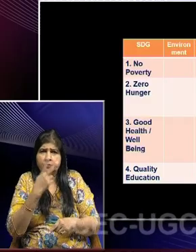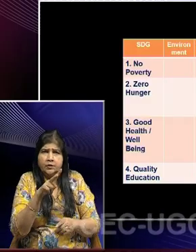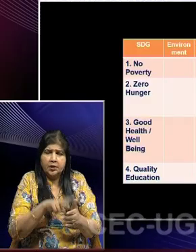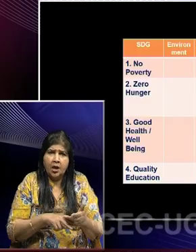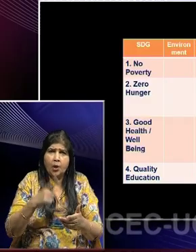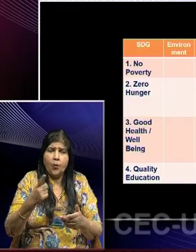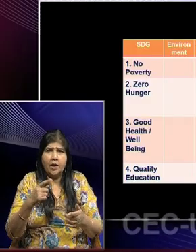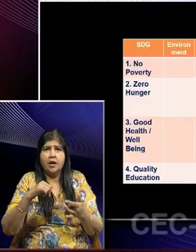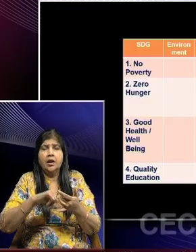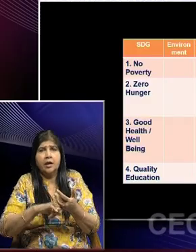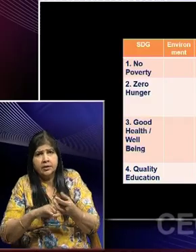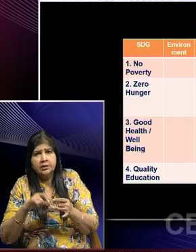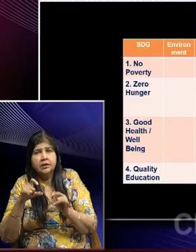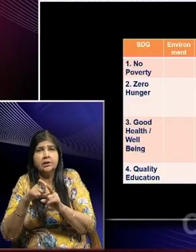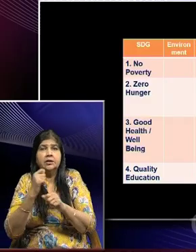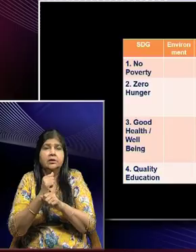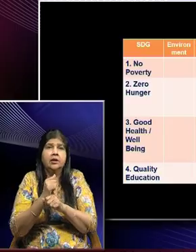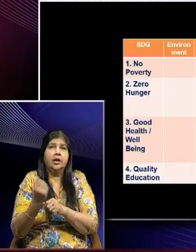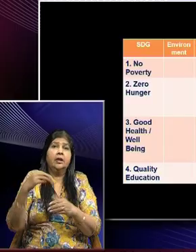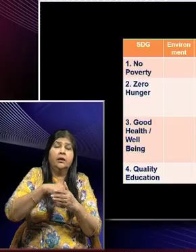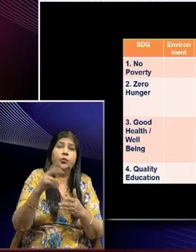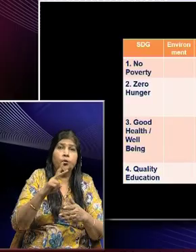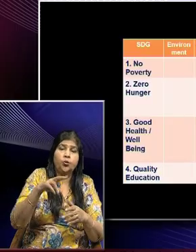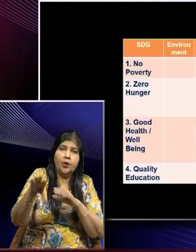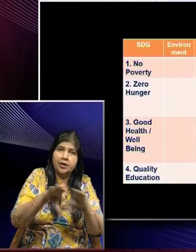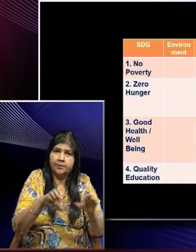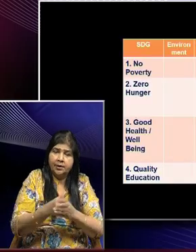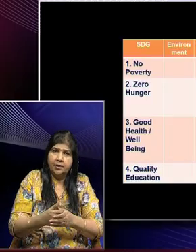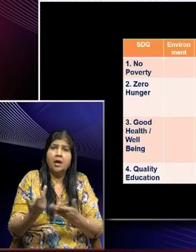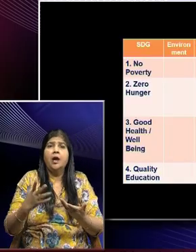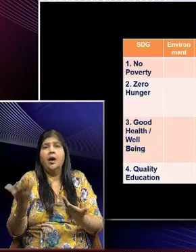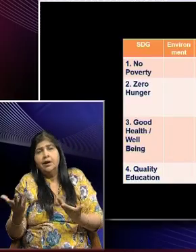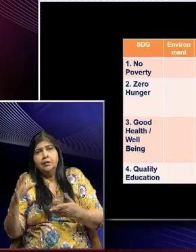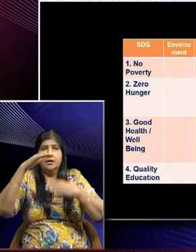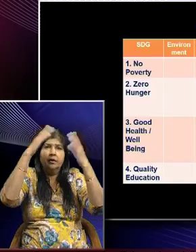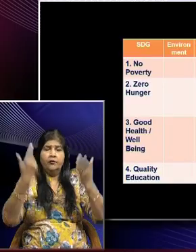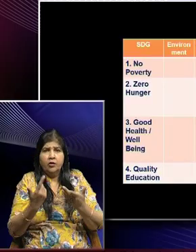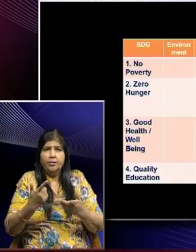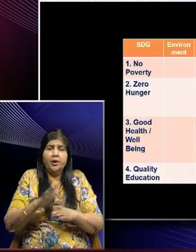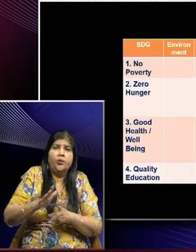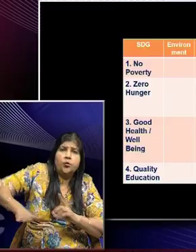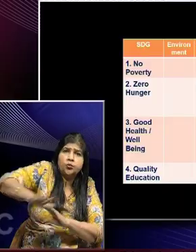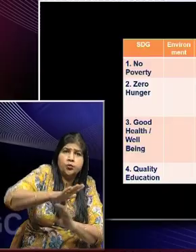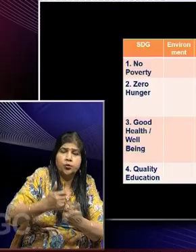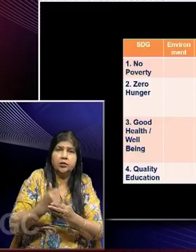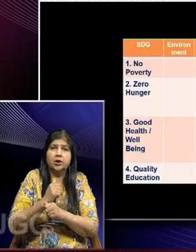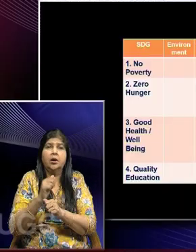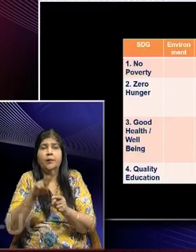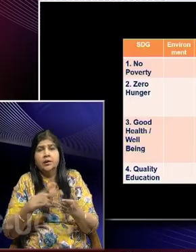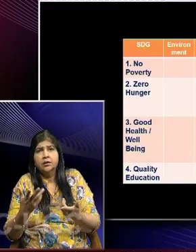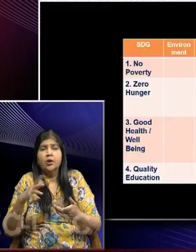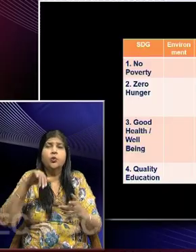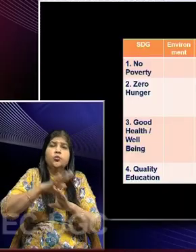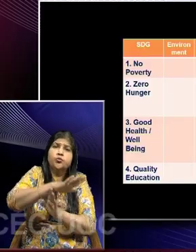one SDG is taking care of at least two aspects, either environmental social or social governance or environmental